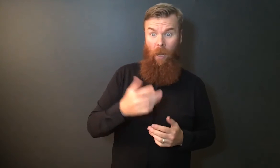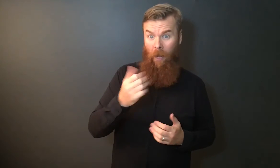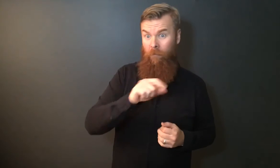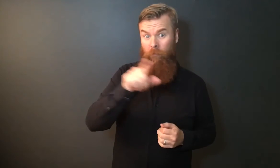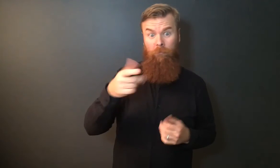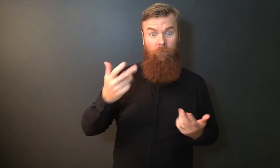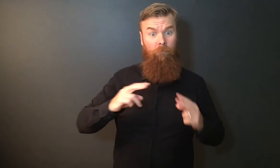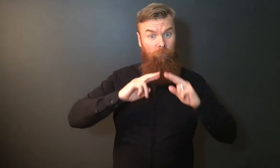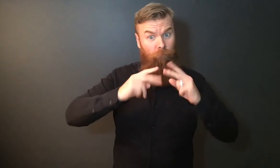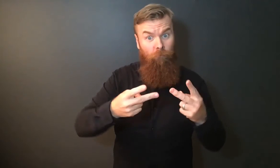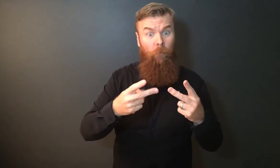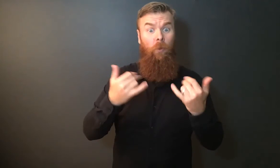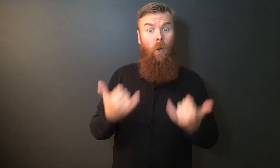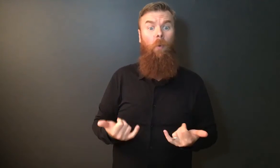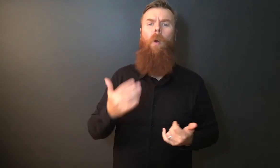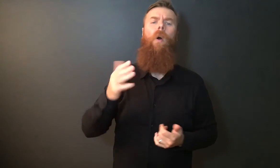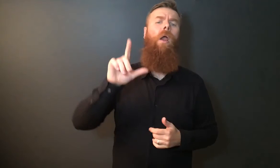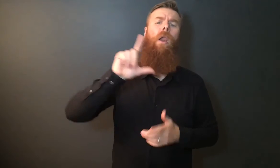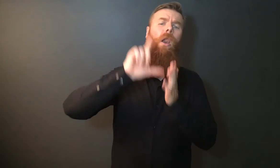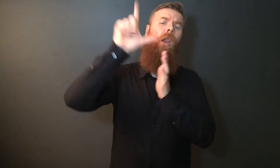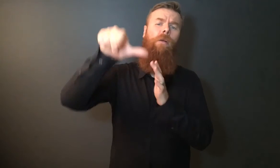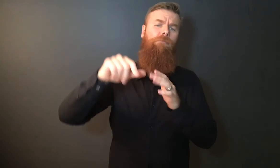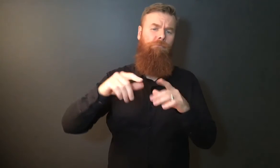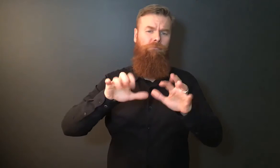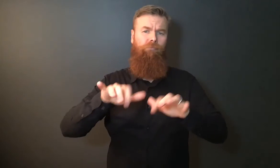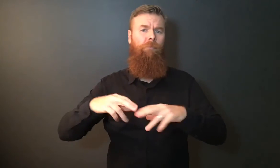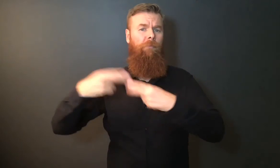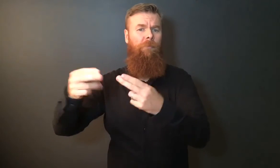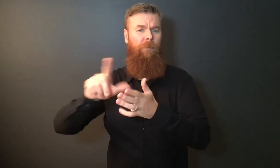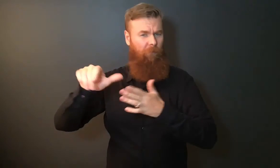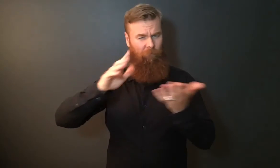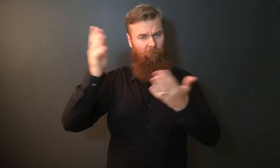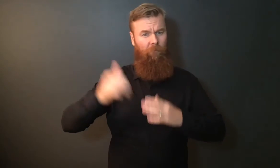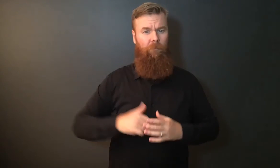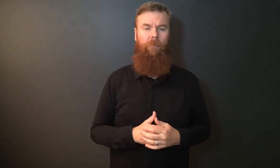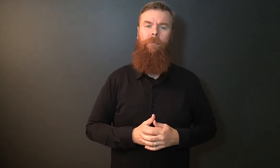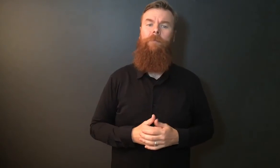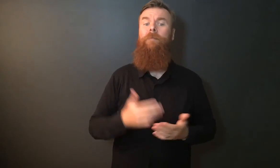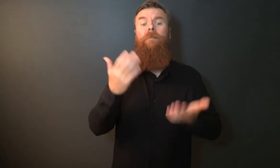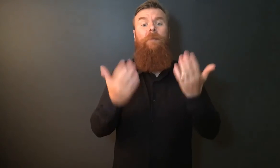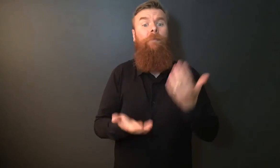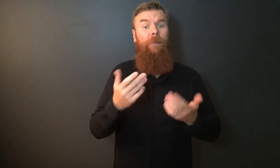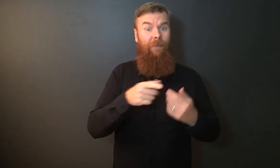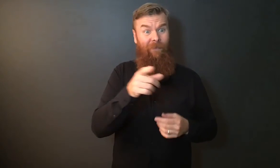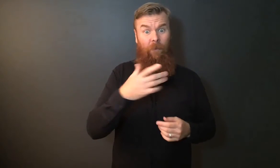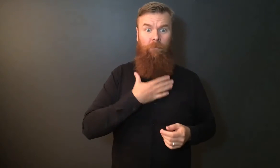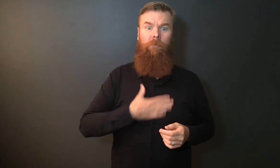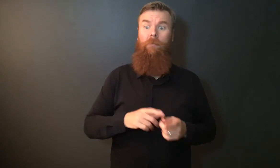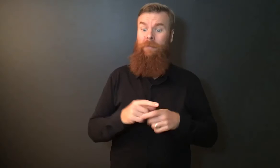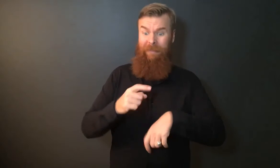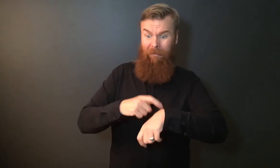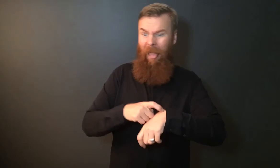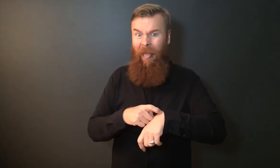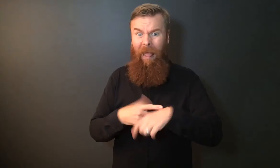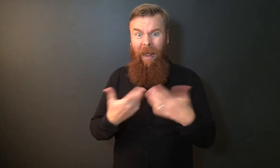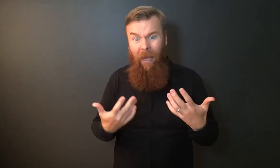email. All the speakers, in case we won't have time to answer now, we also have email addresses of everyone